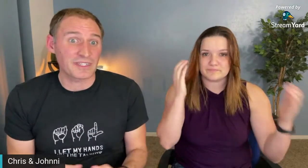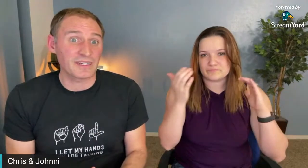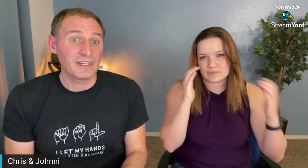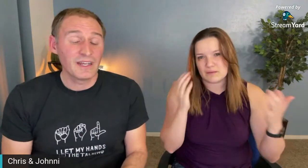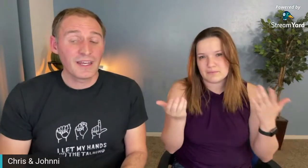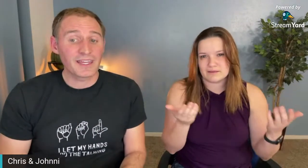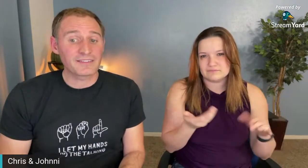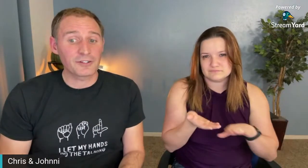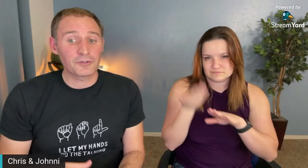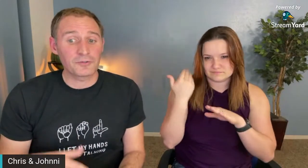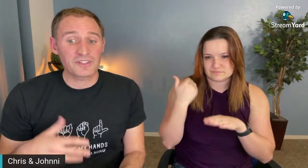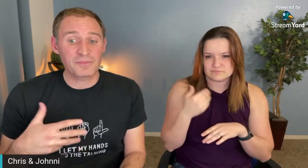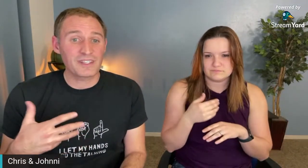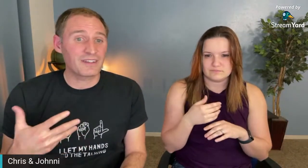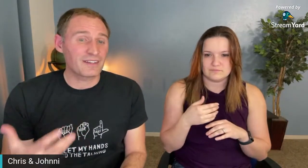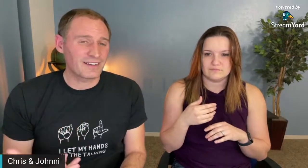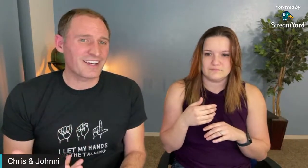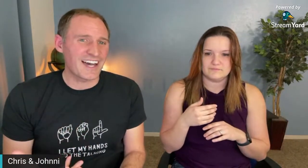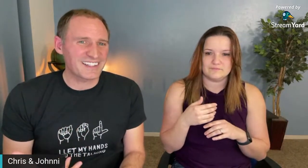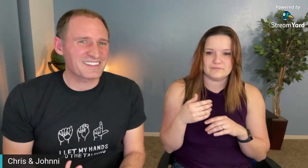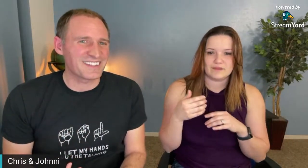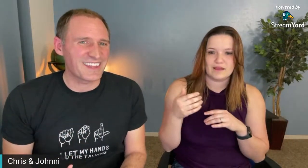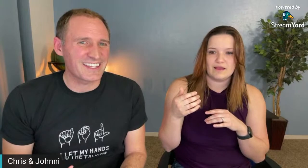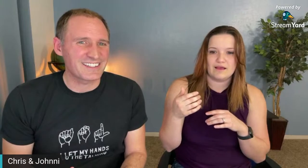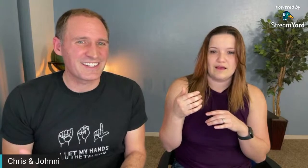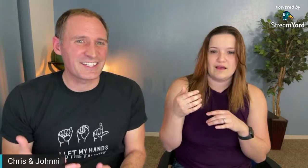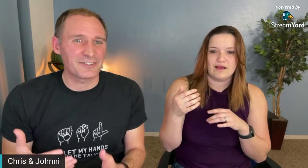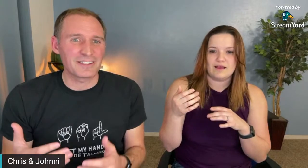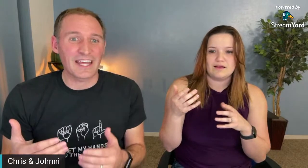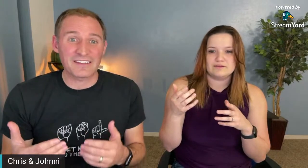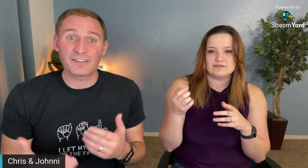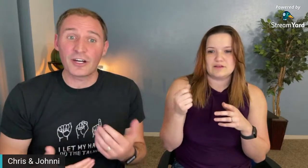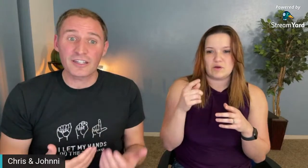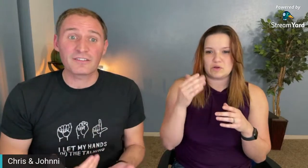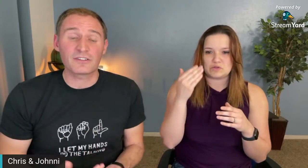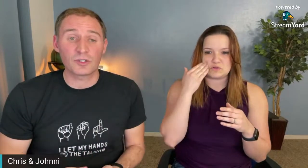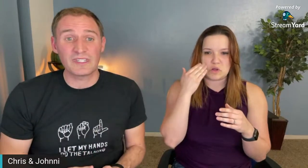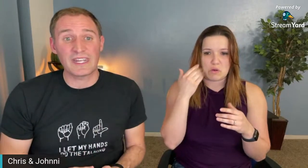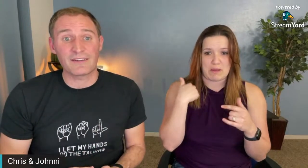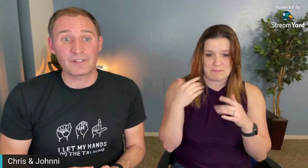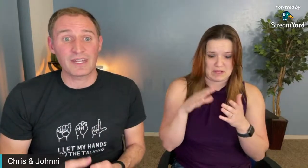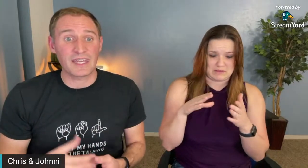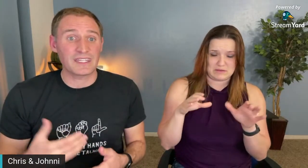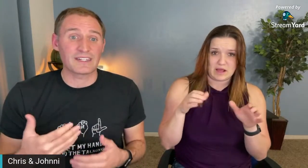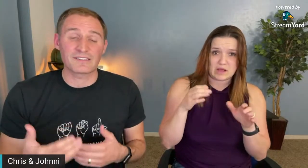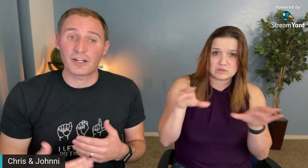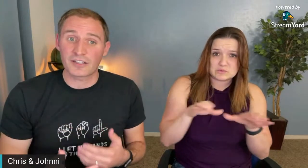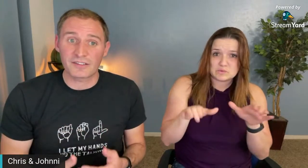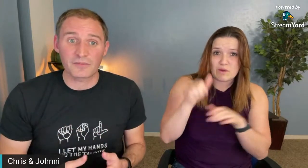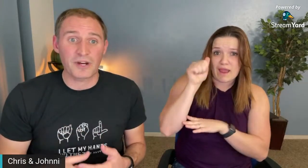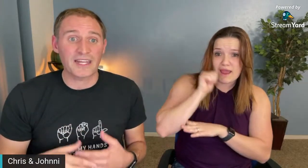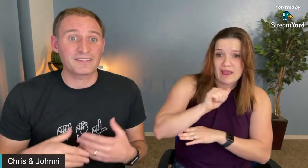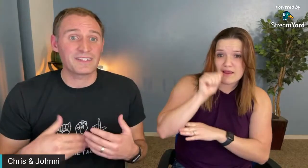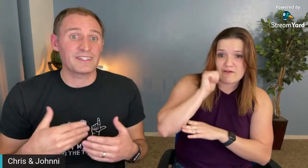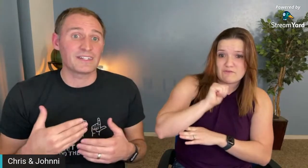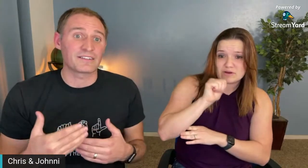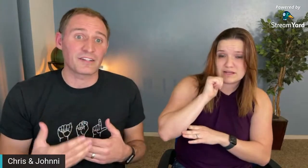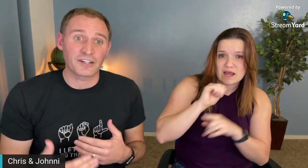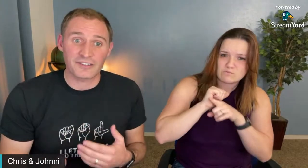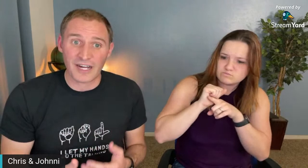speaking. And so just be cognizant that as long as you're doing it every day, and as long as you're practicing, and as long as you're